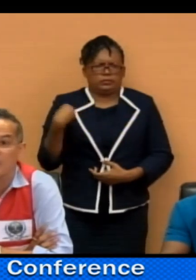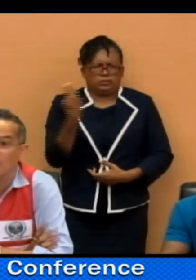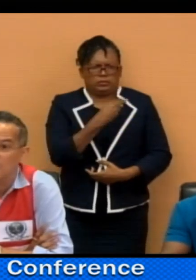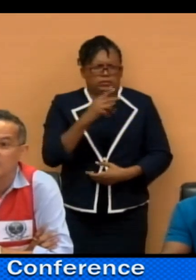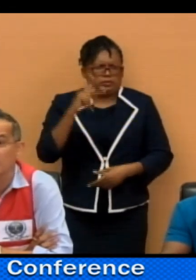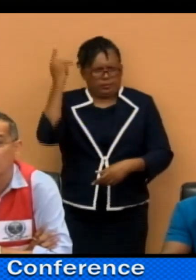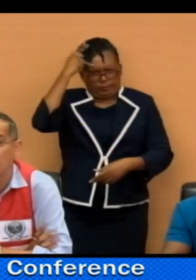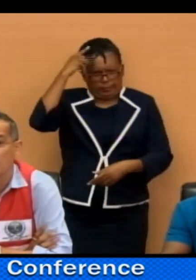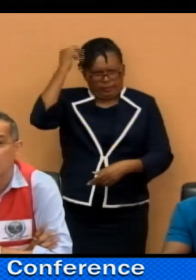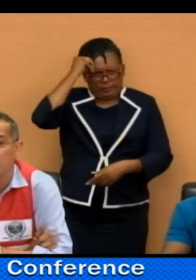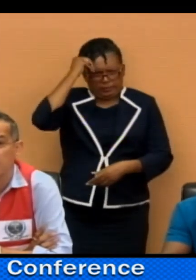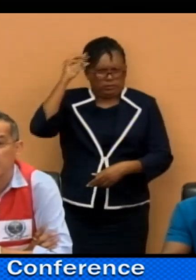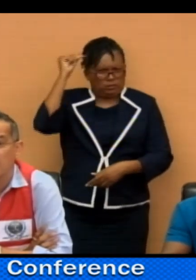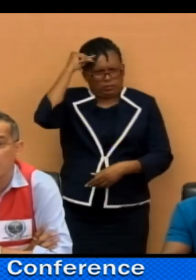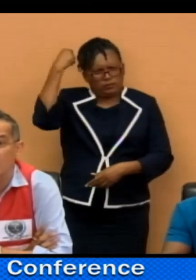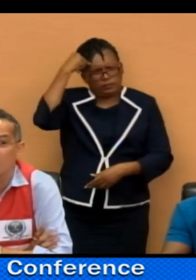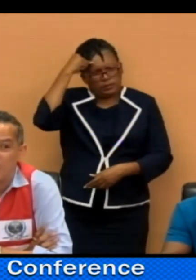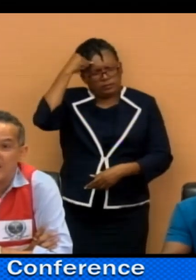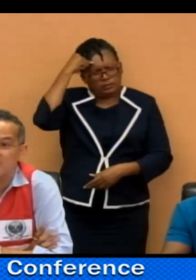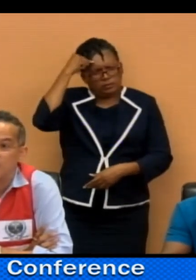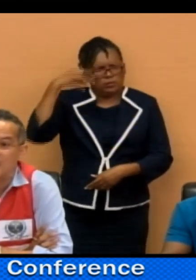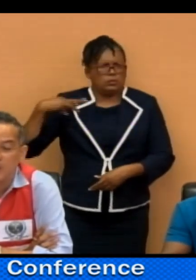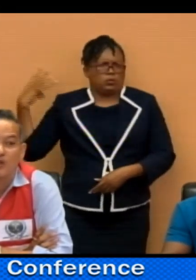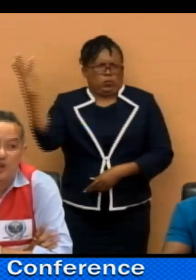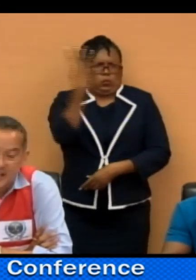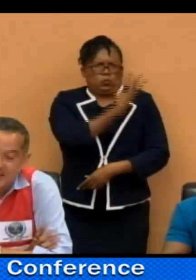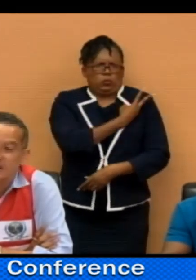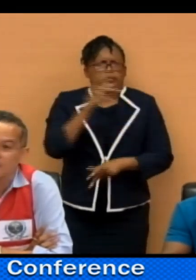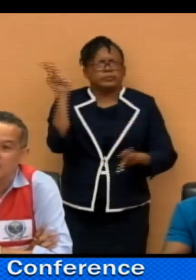Minister or the government. It is we as a